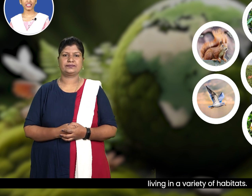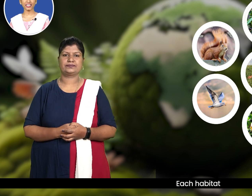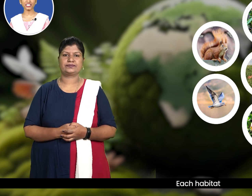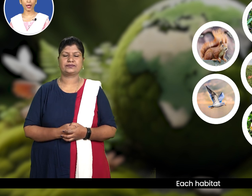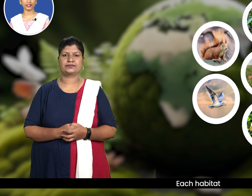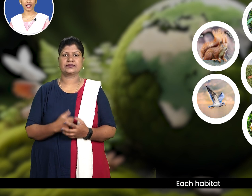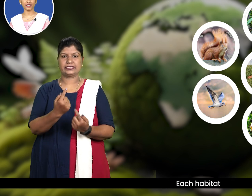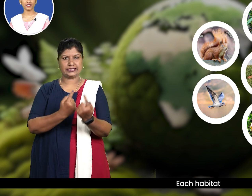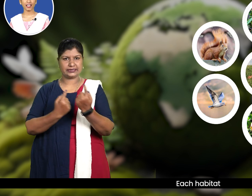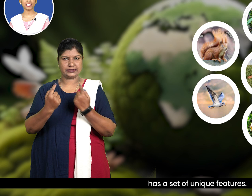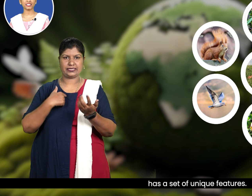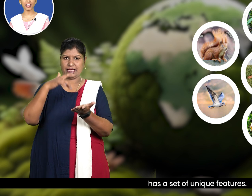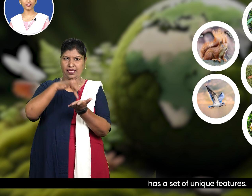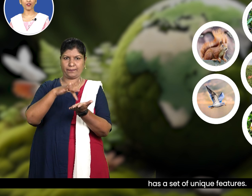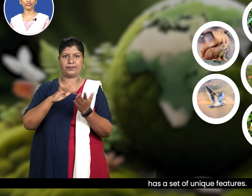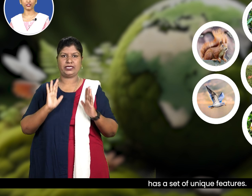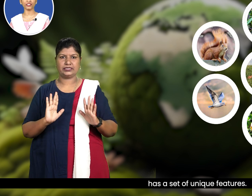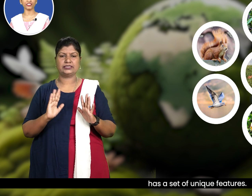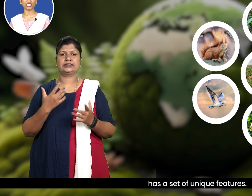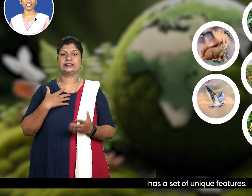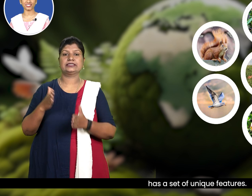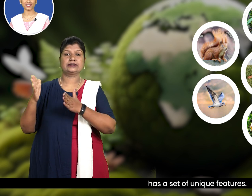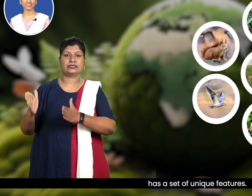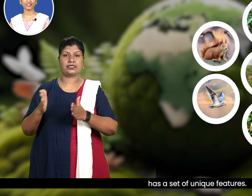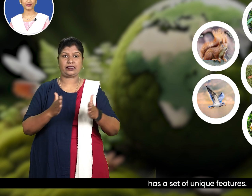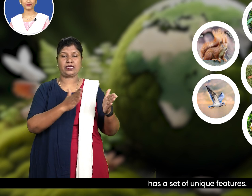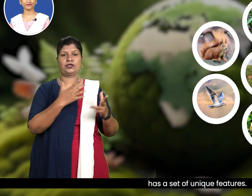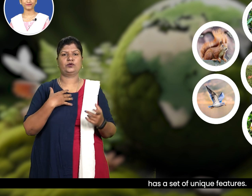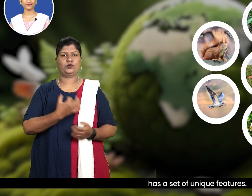Each habitat has a set of unique features.